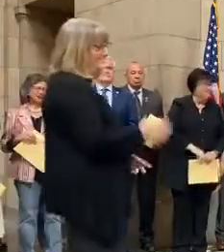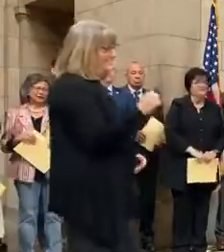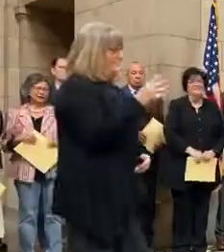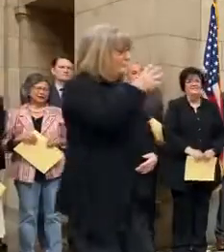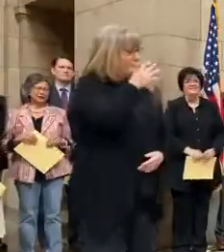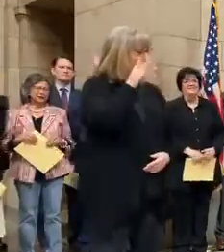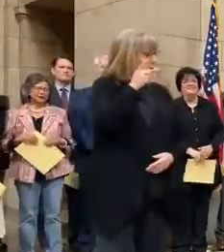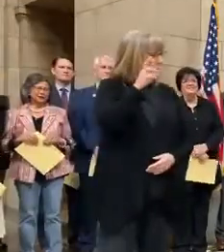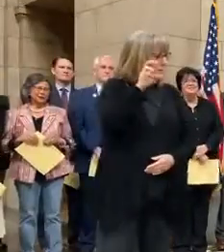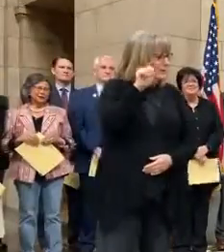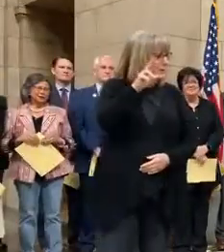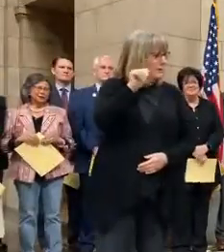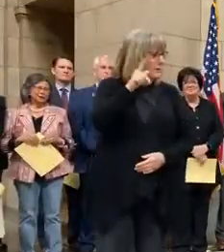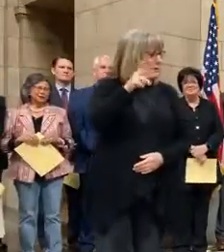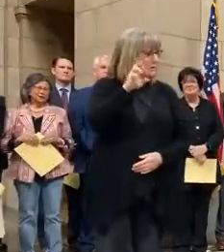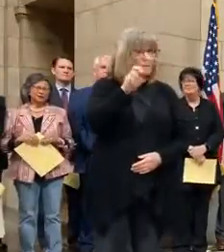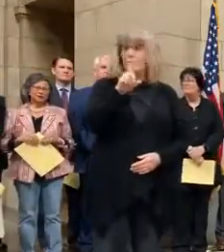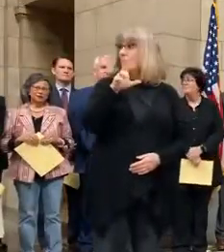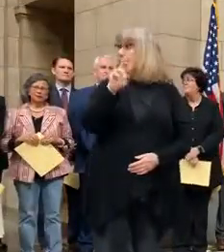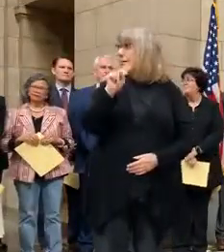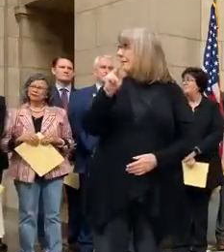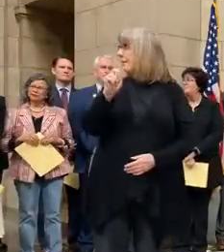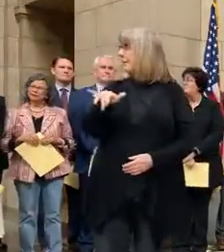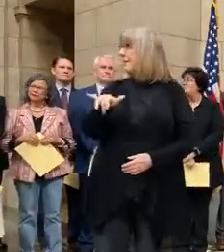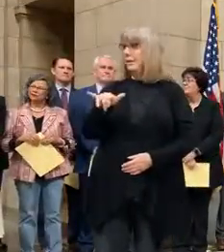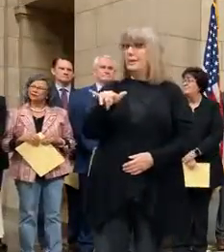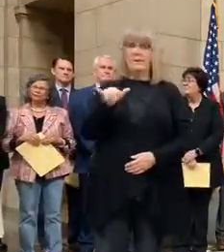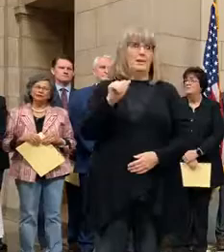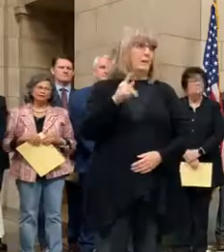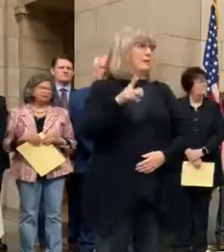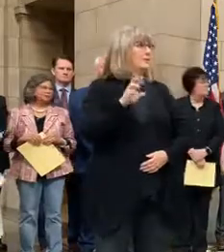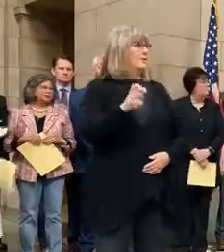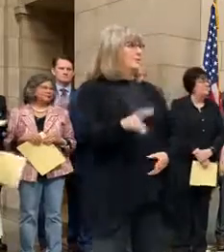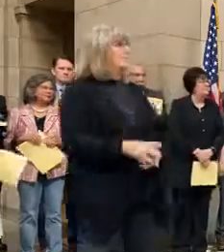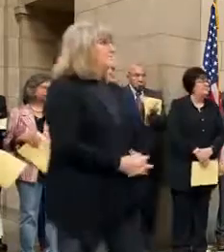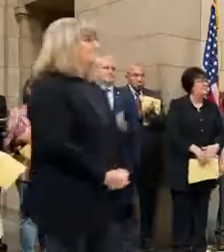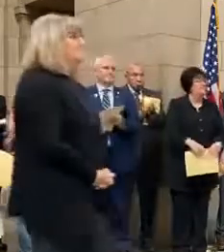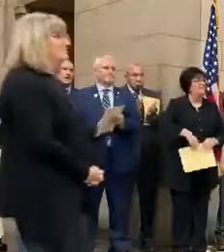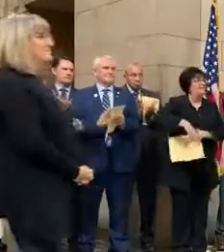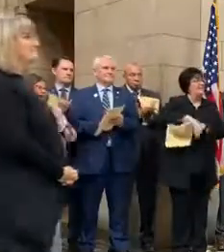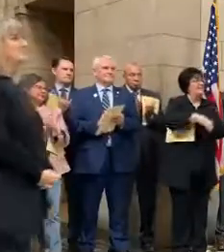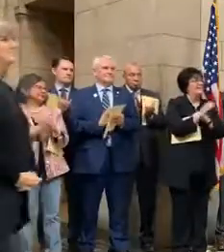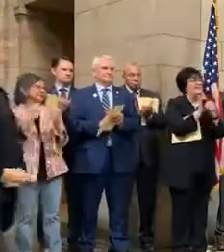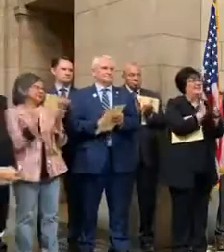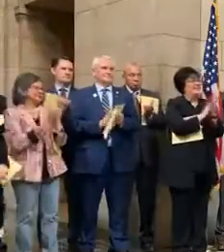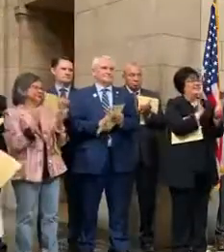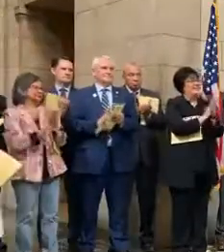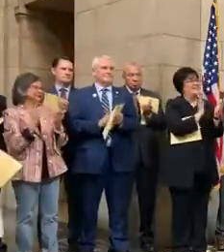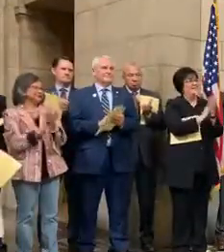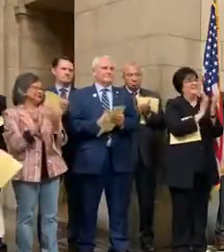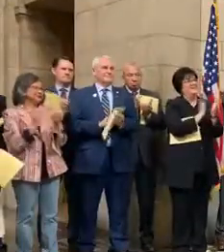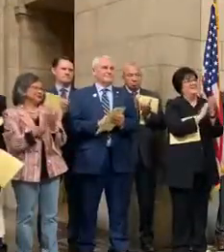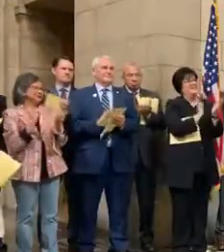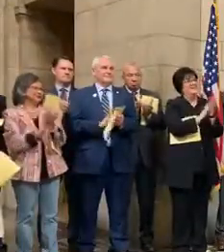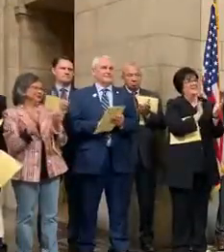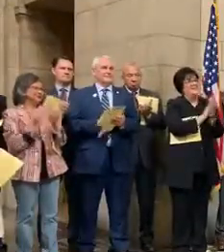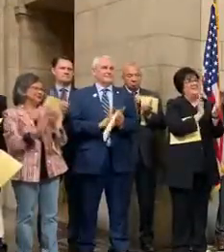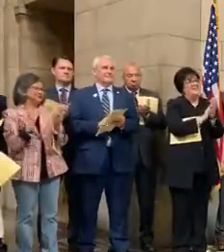And from Farm Bureau, Andrew Dunkey. Did I get that right? Yep. Taking pictures back there.